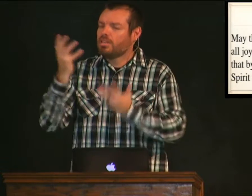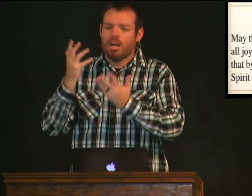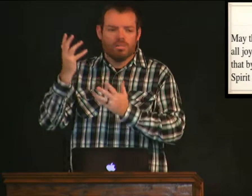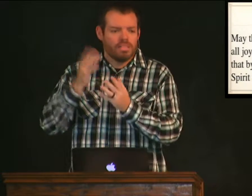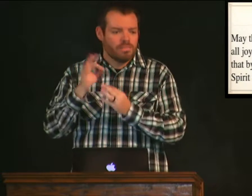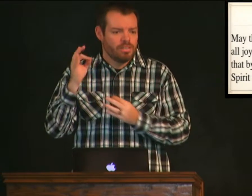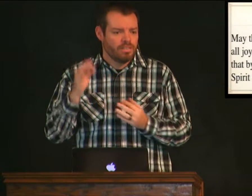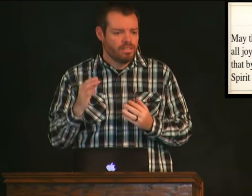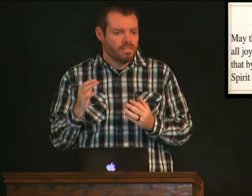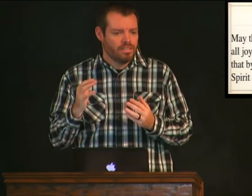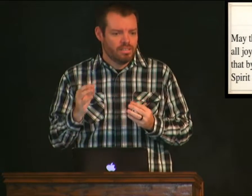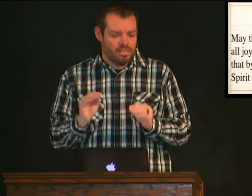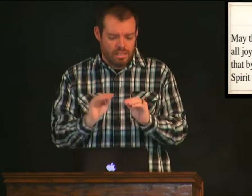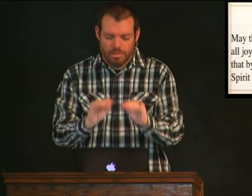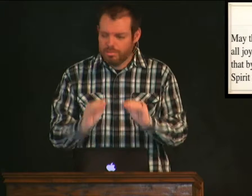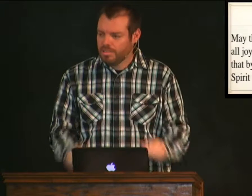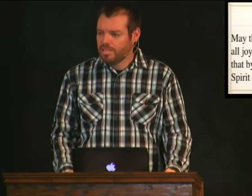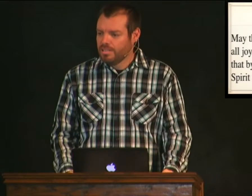and talk with the Spirit.